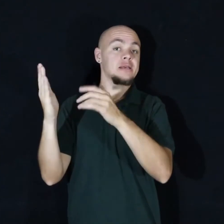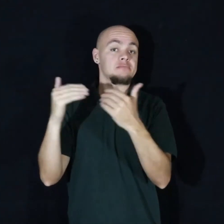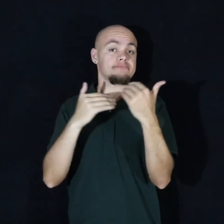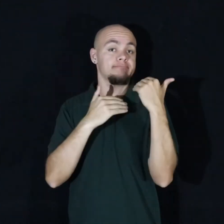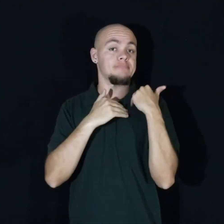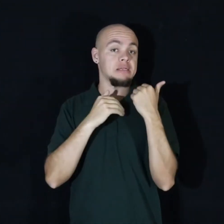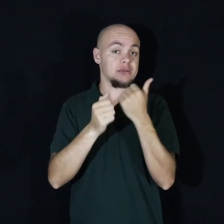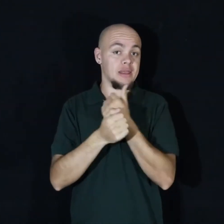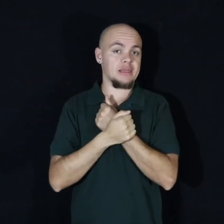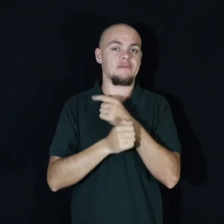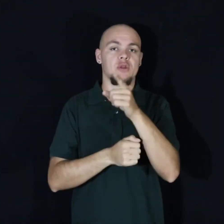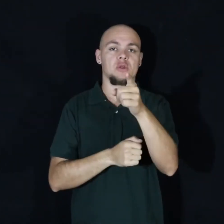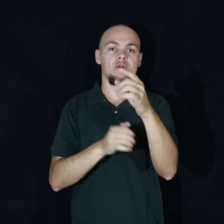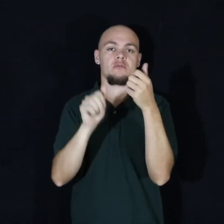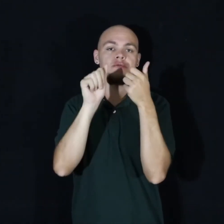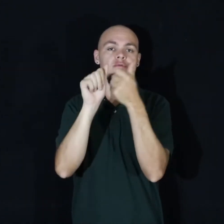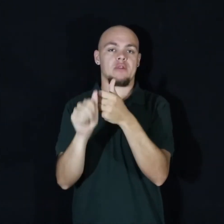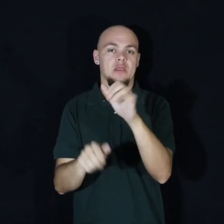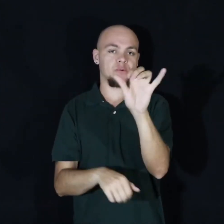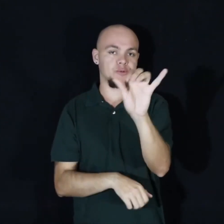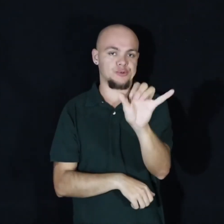that obligation of love.